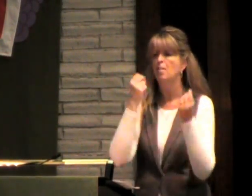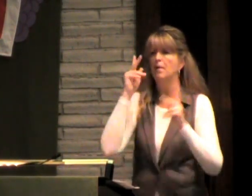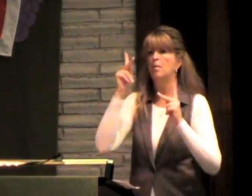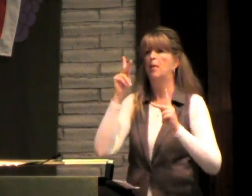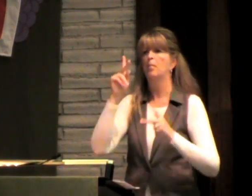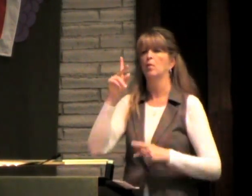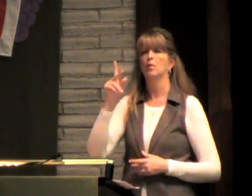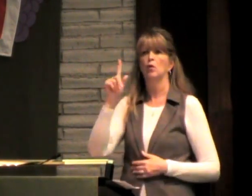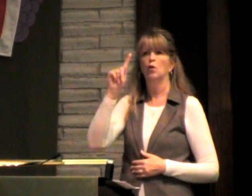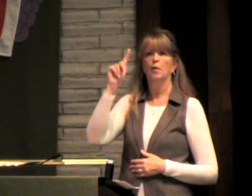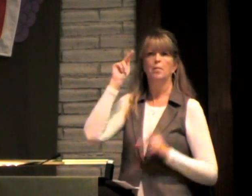Paul recognized that many people needed help,